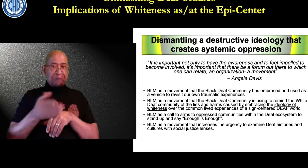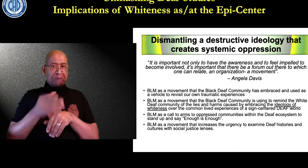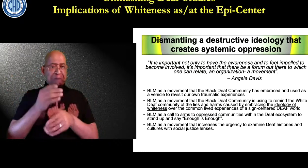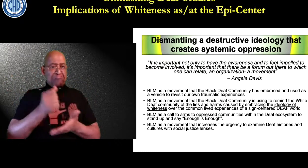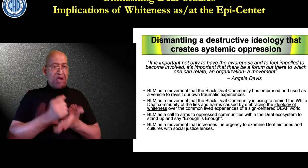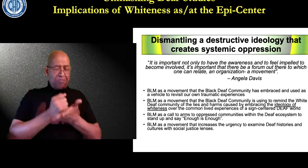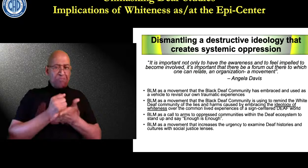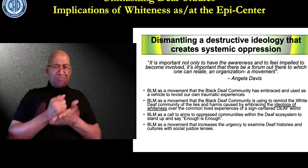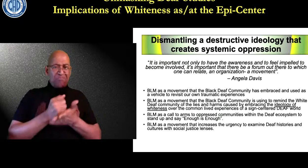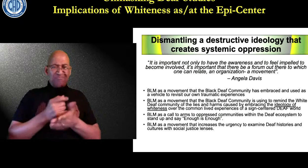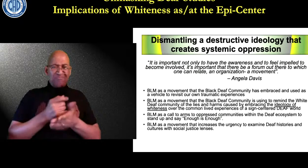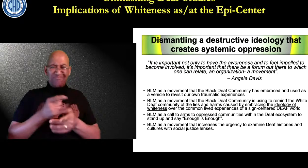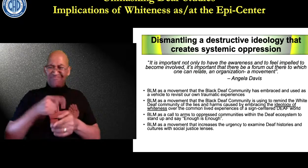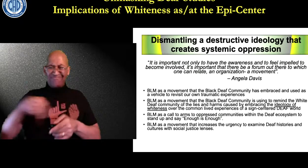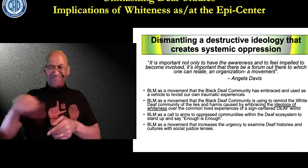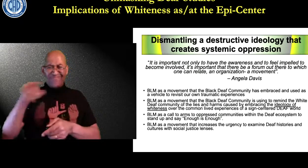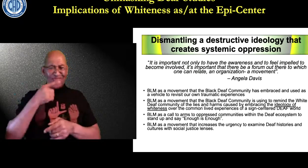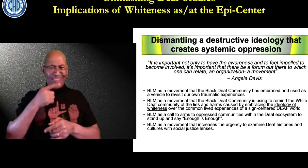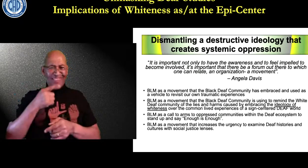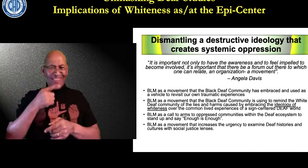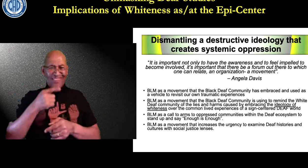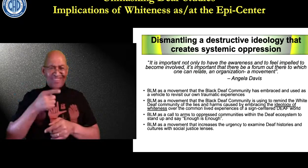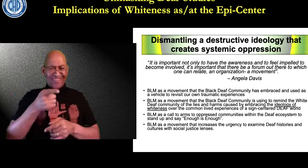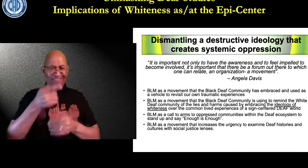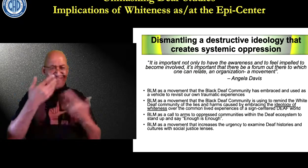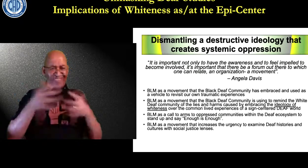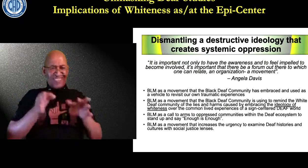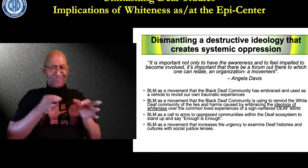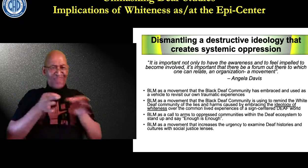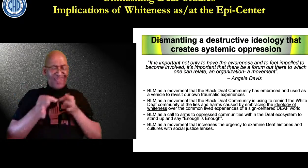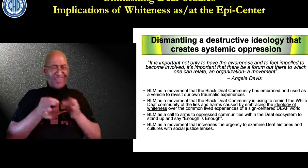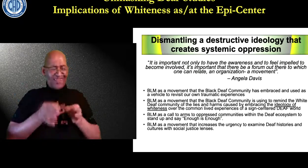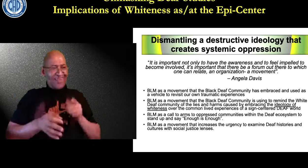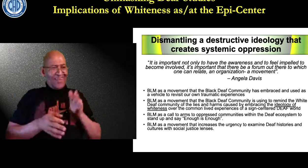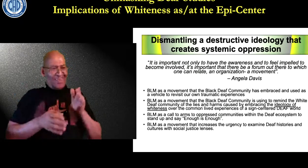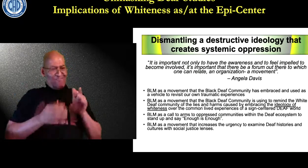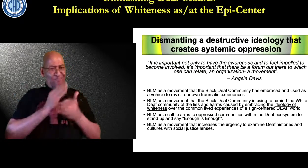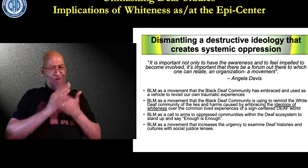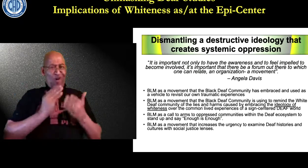literally being hired and saying,